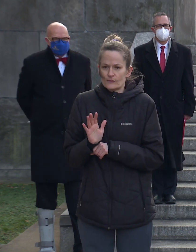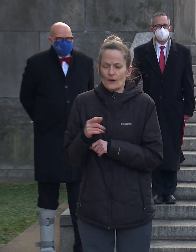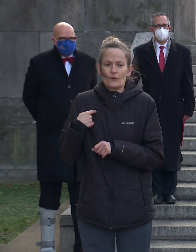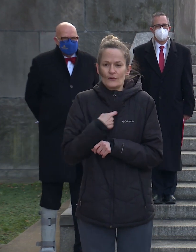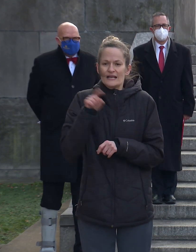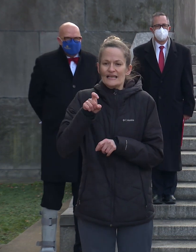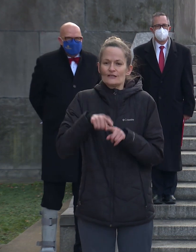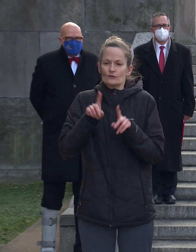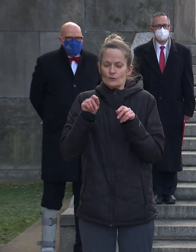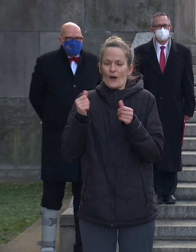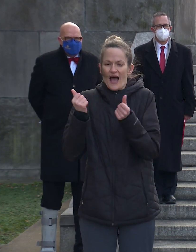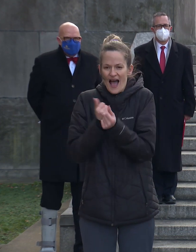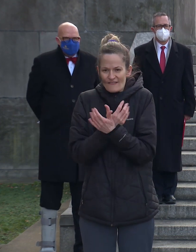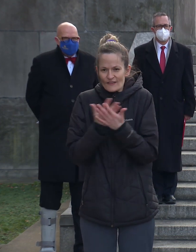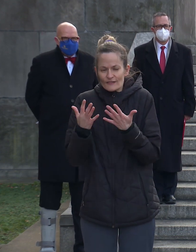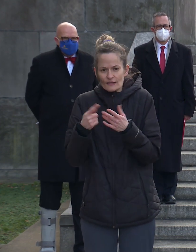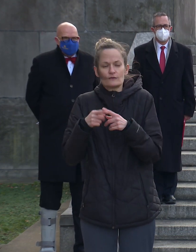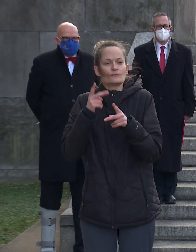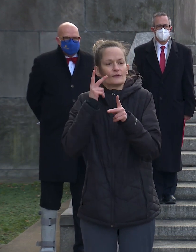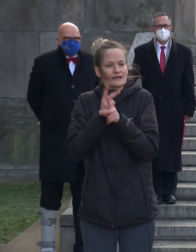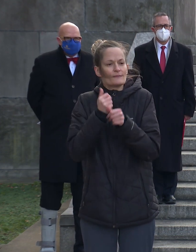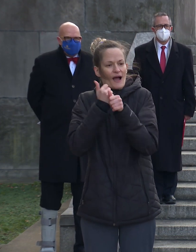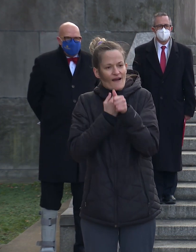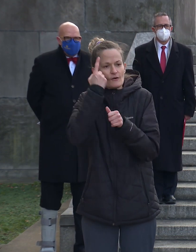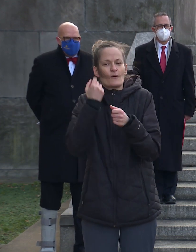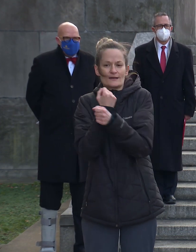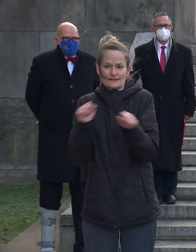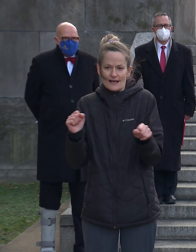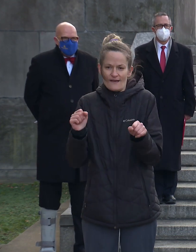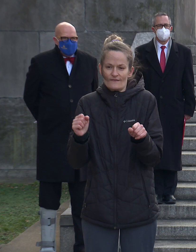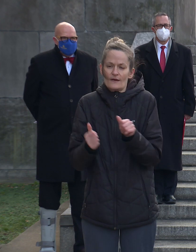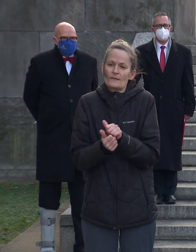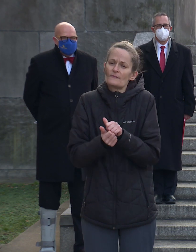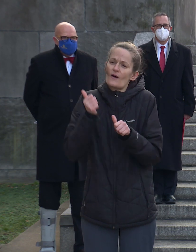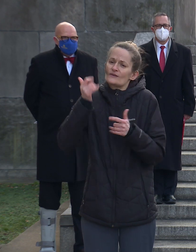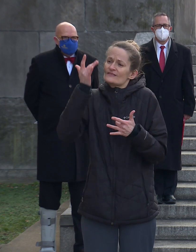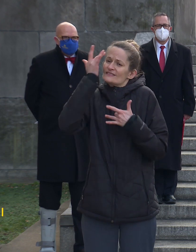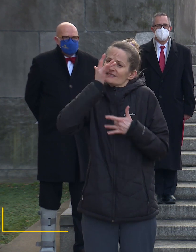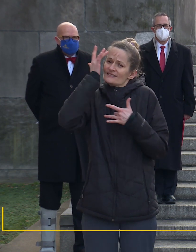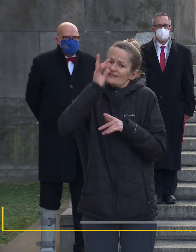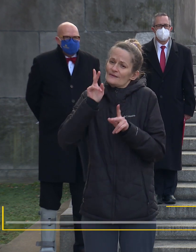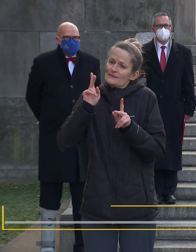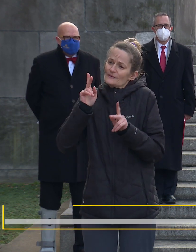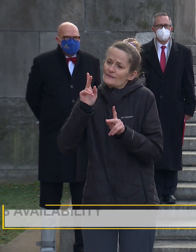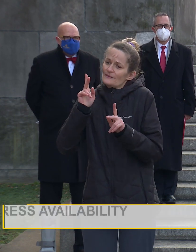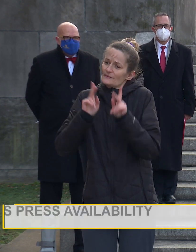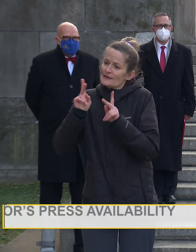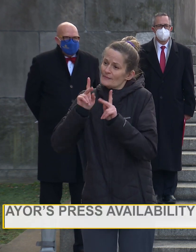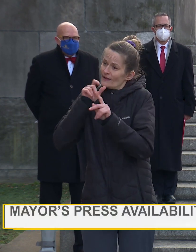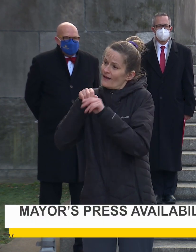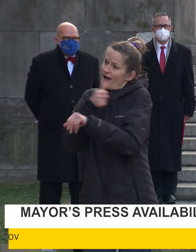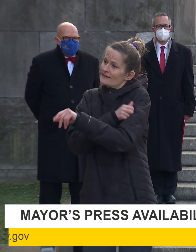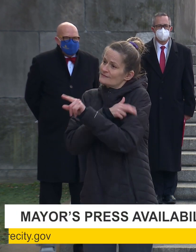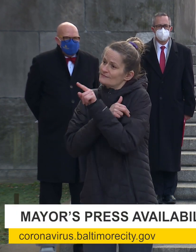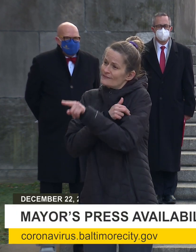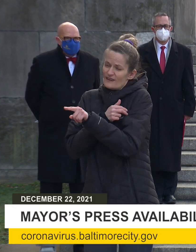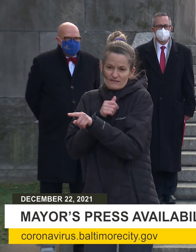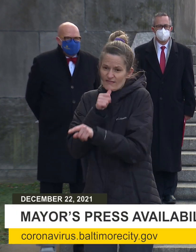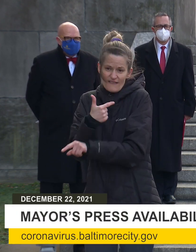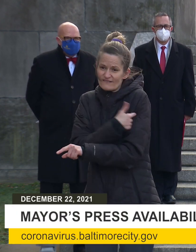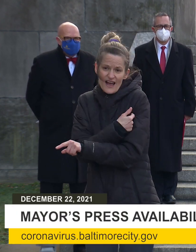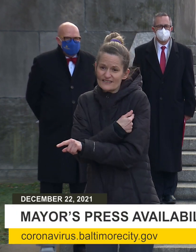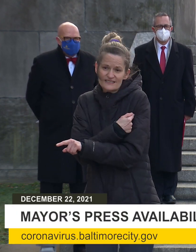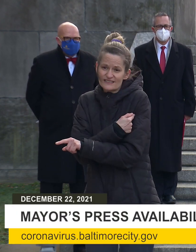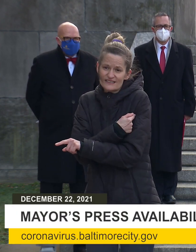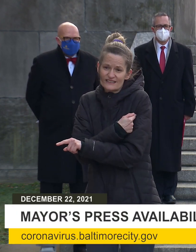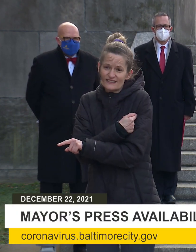The overwhelming majority of our sickest patients are unvaccinated. One patient told his care team before he passed